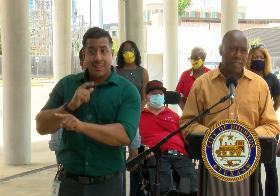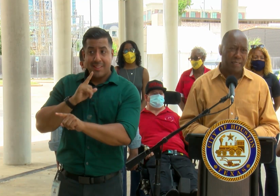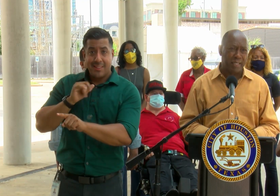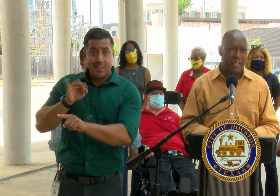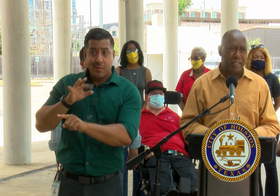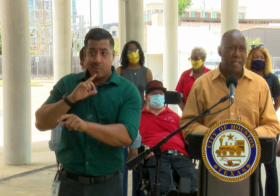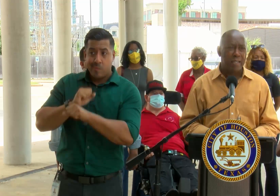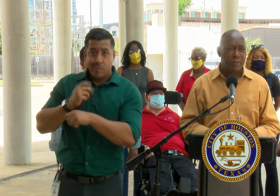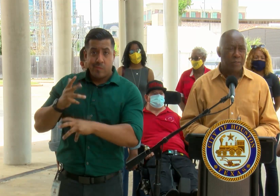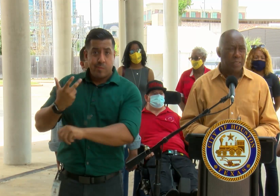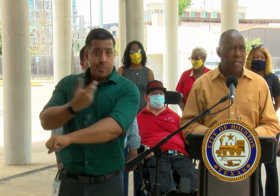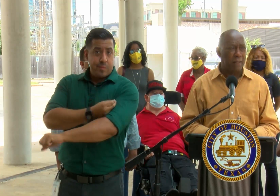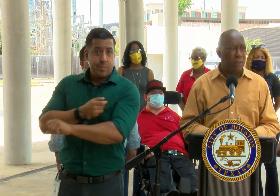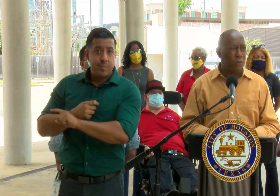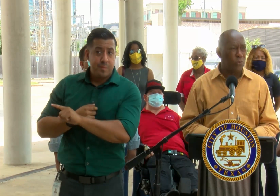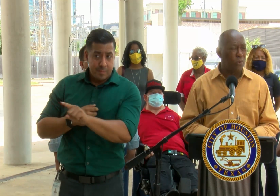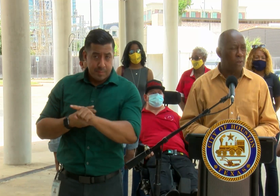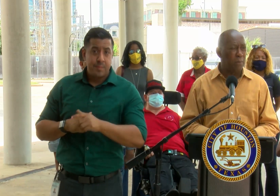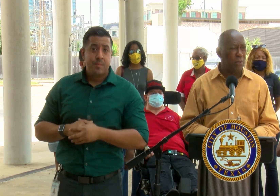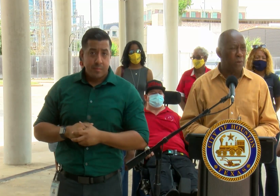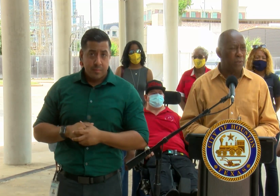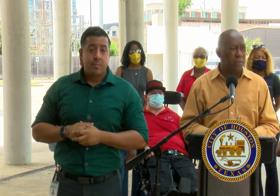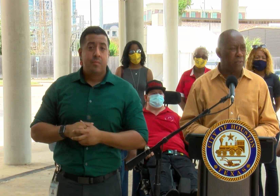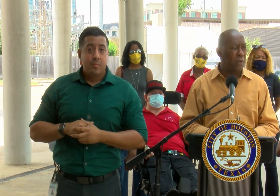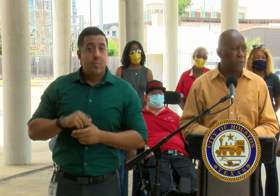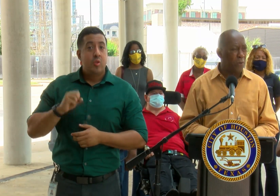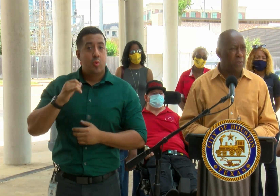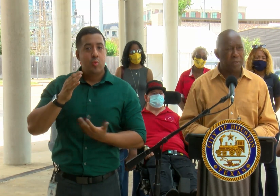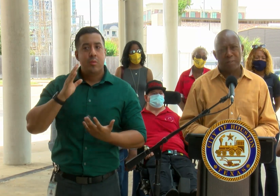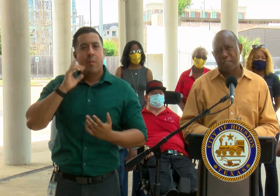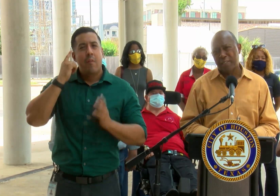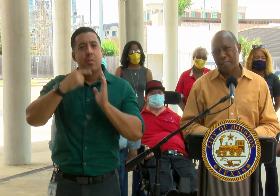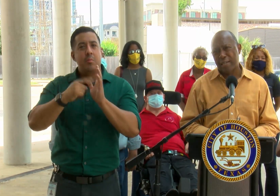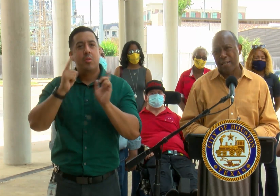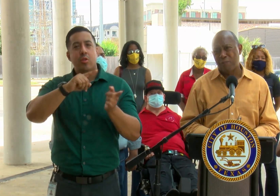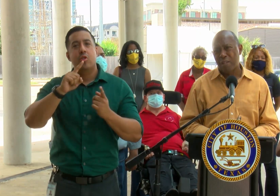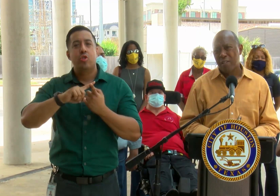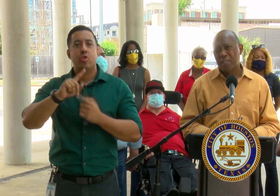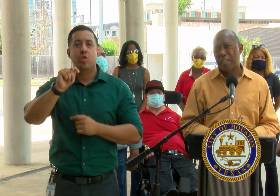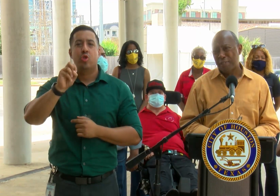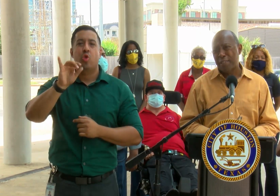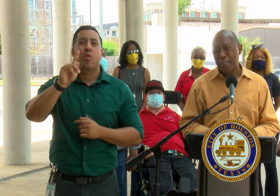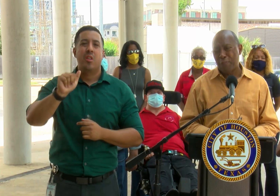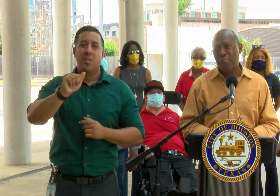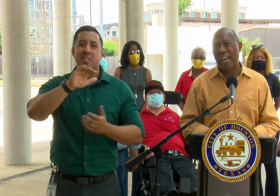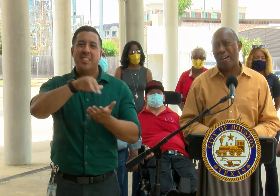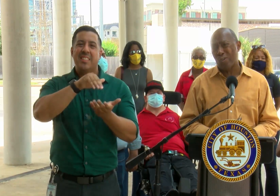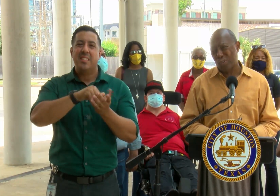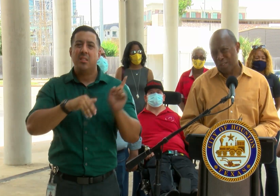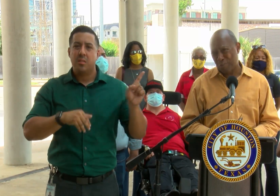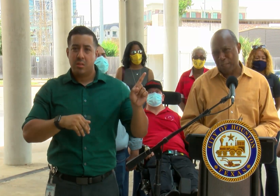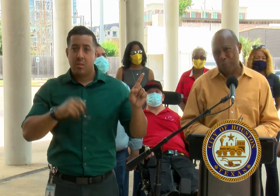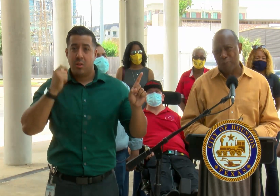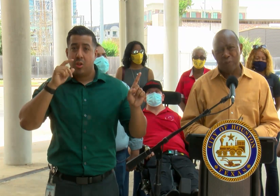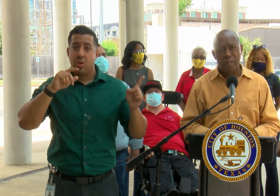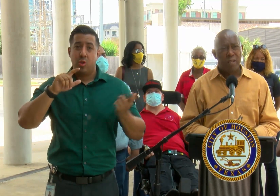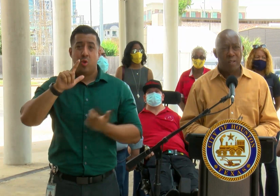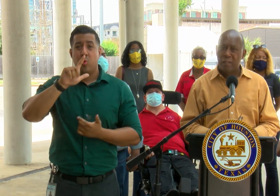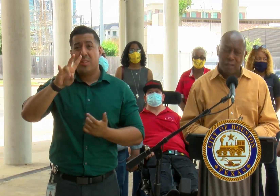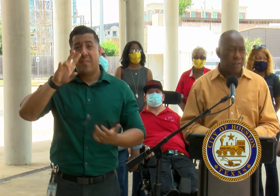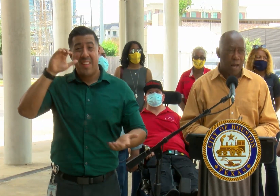been vaccinated. So just like those who are going to be going to the Toyota Center tonight, 17,000